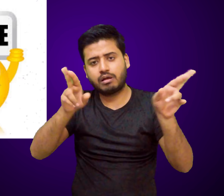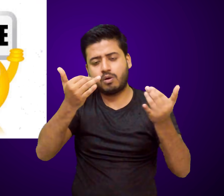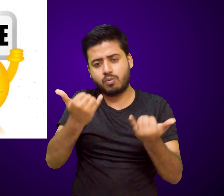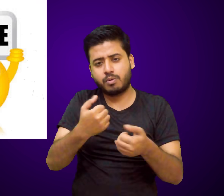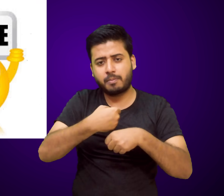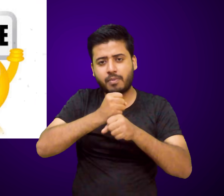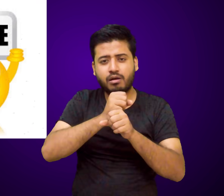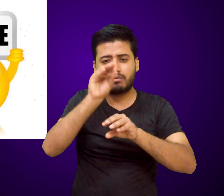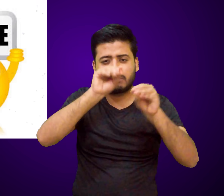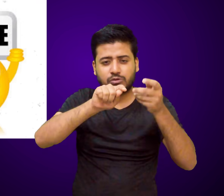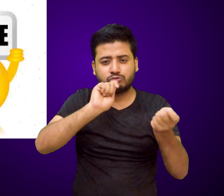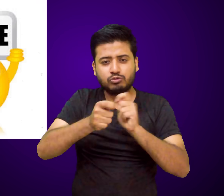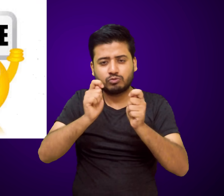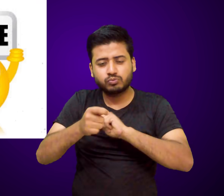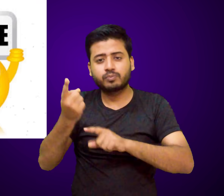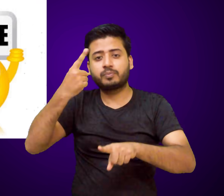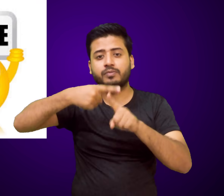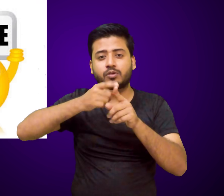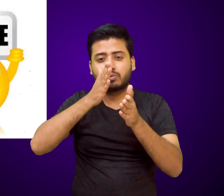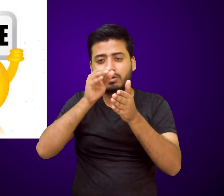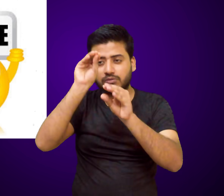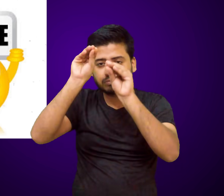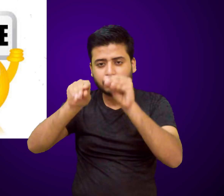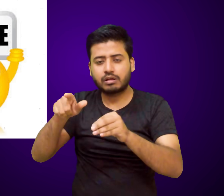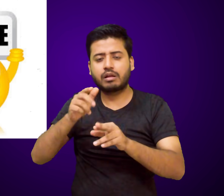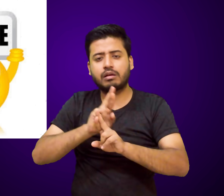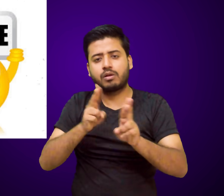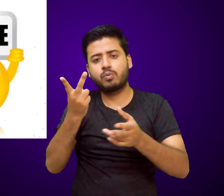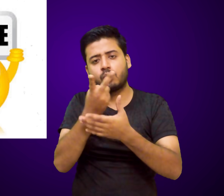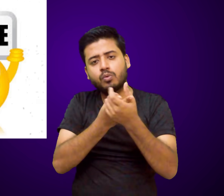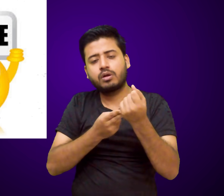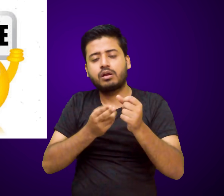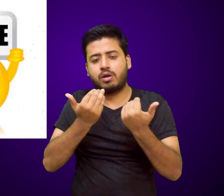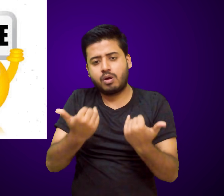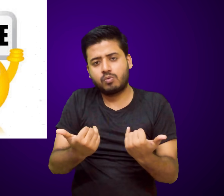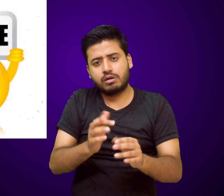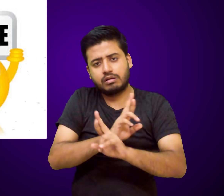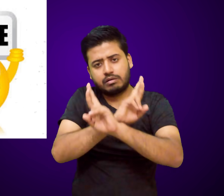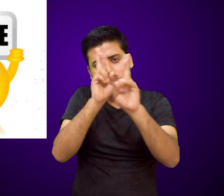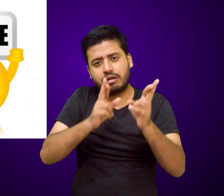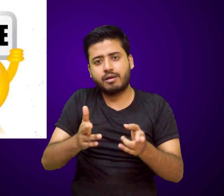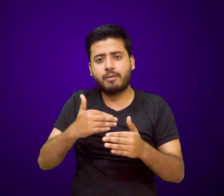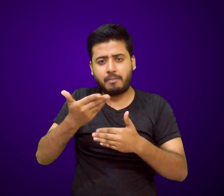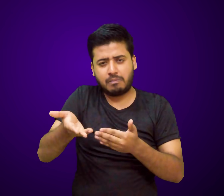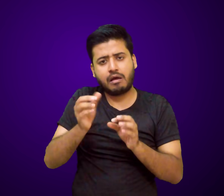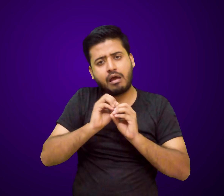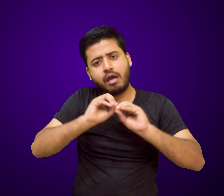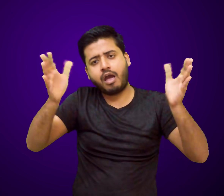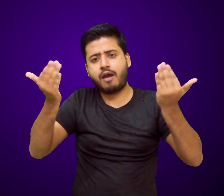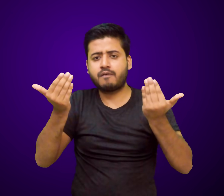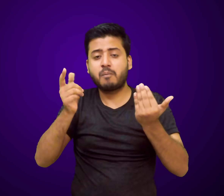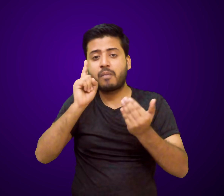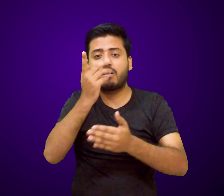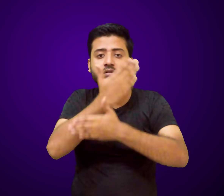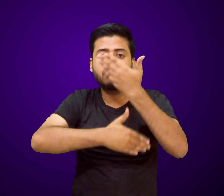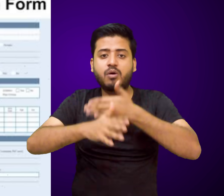However, deaf people face unique challenges in accessing reliable news, which can lead to isolation and a lack of critical